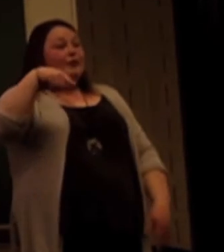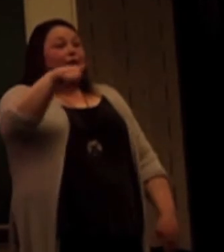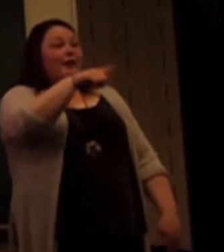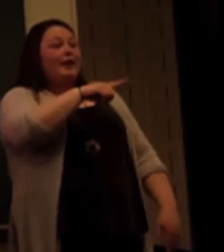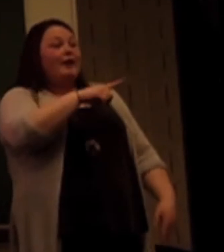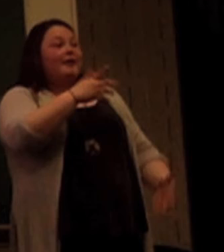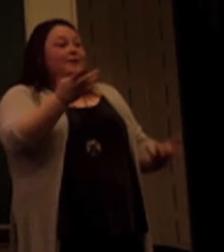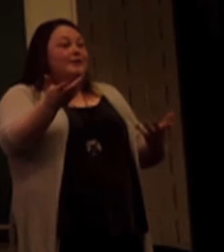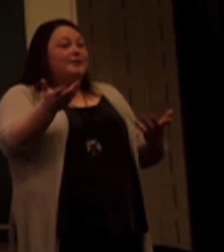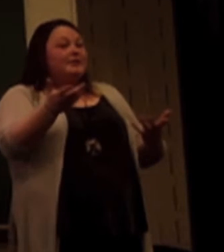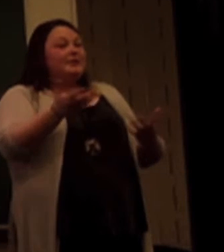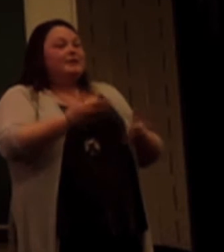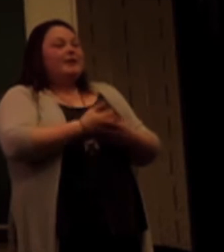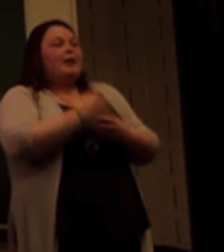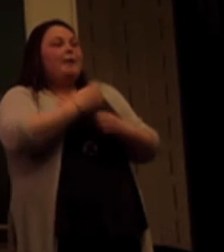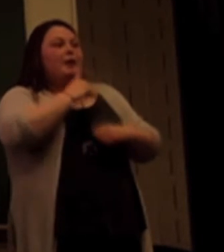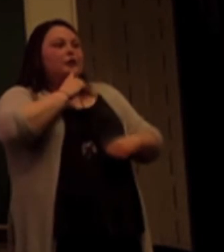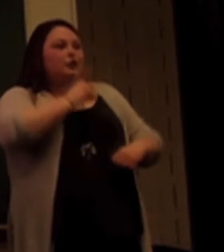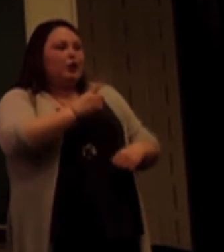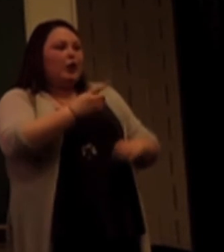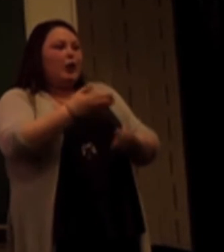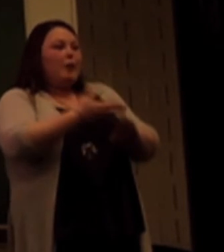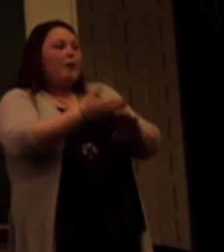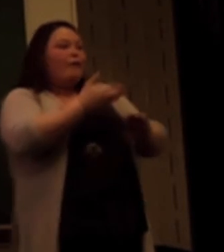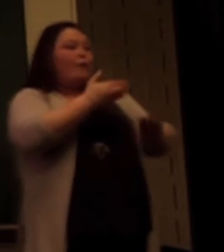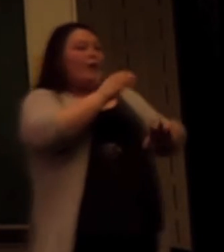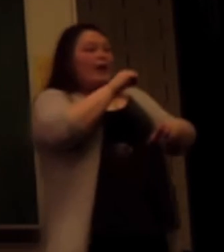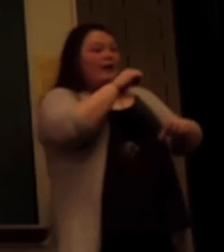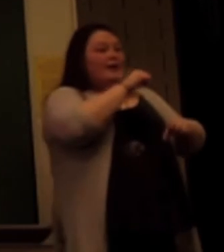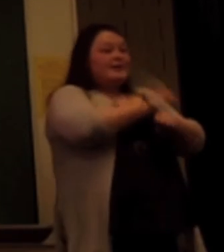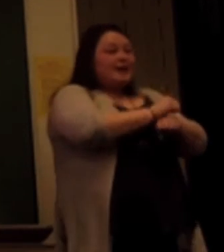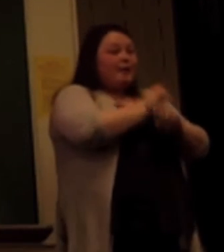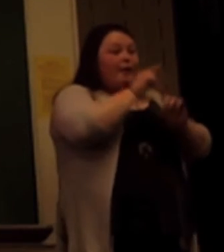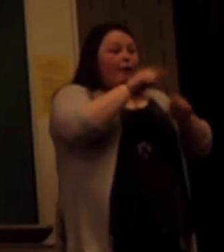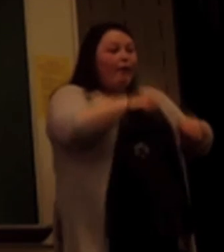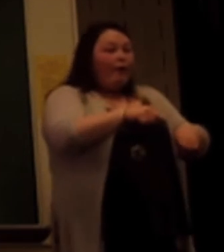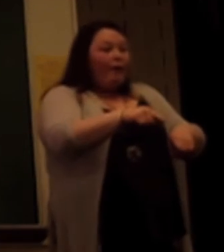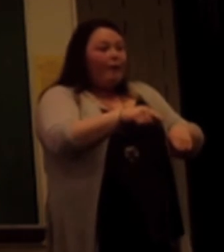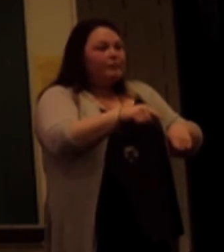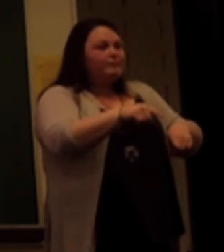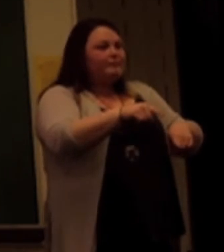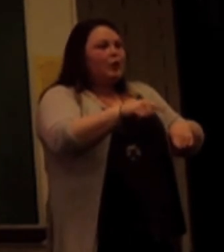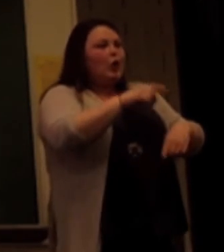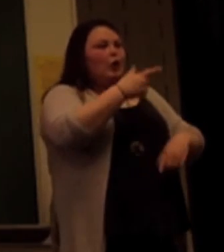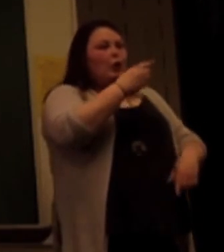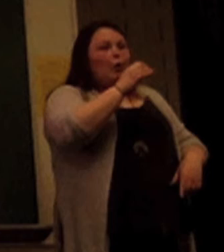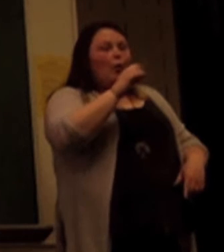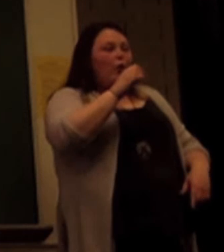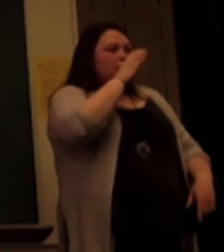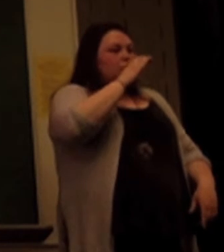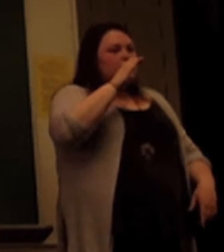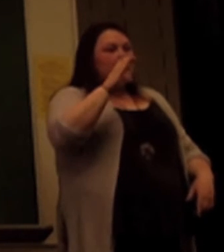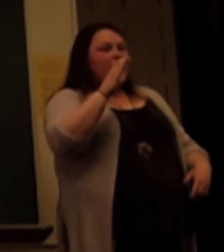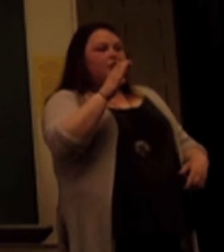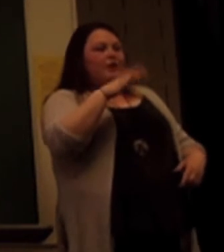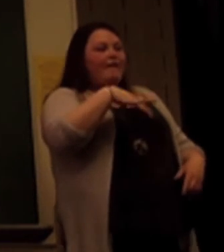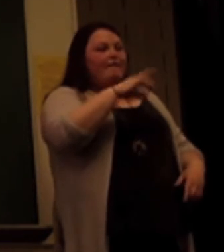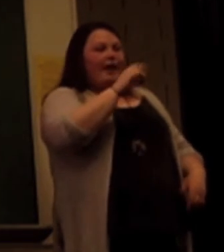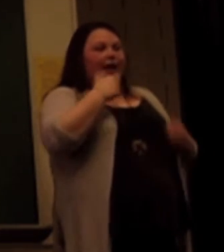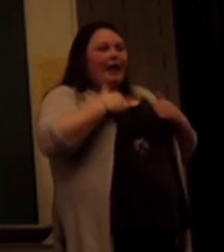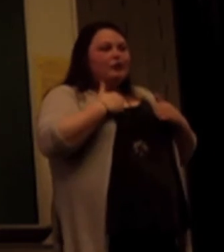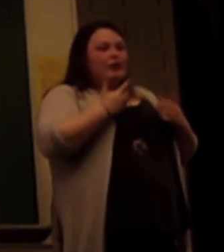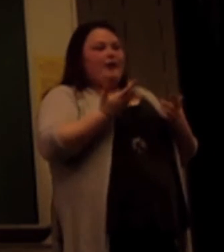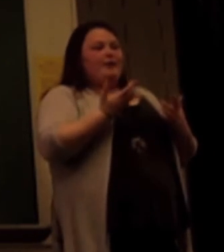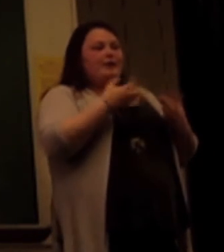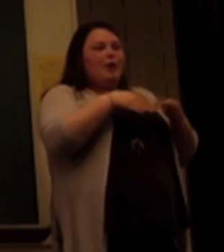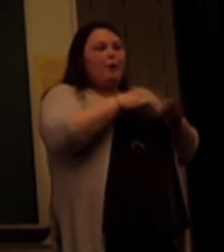but always Google the address you're going to before you go because a lot of times you can see what the building looks like. And then you're not going by the building because it's not numbered well and